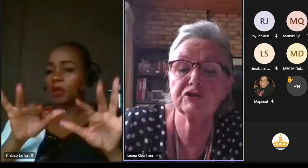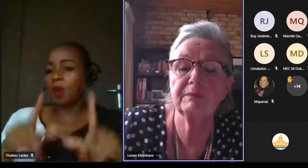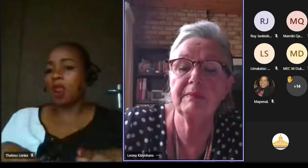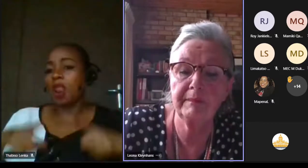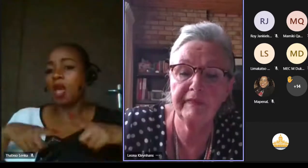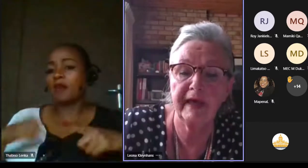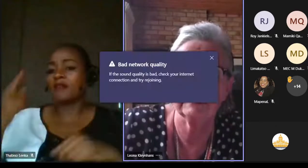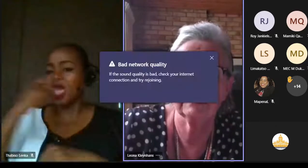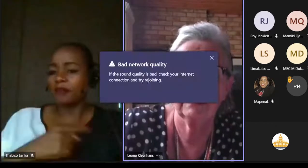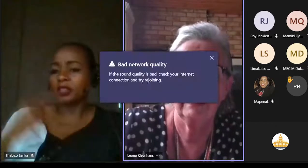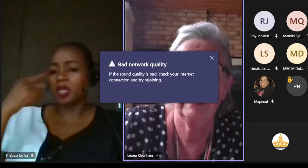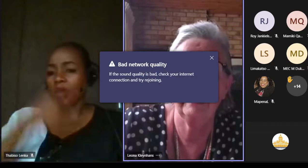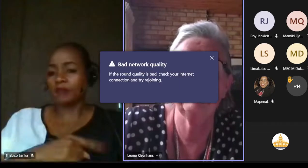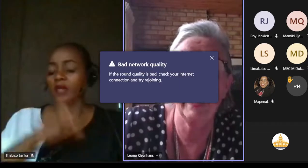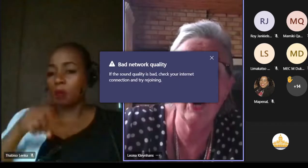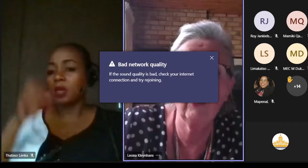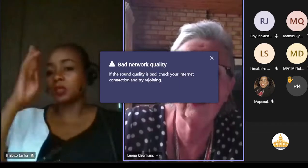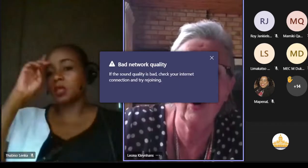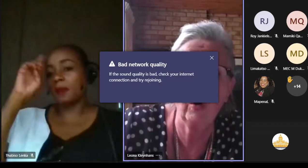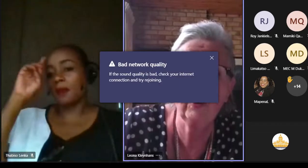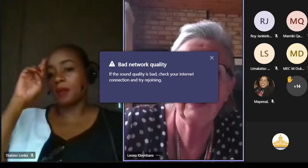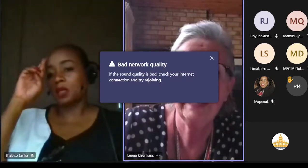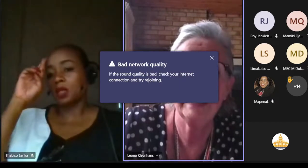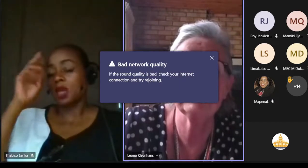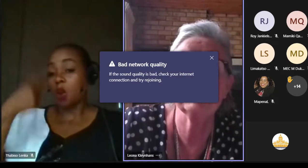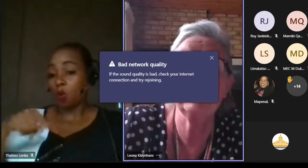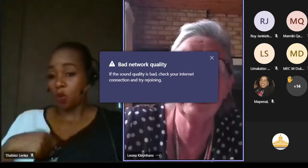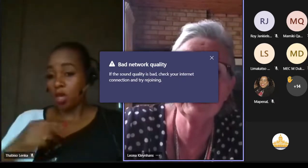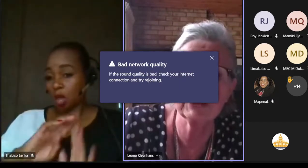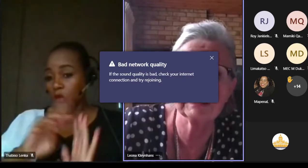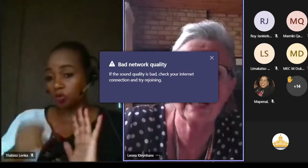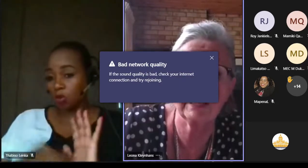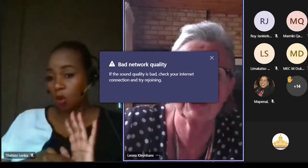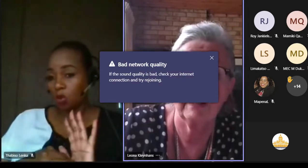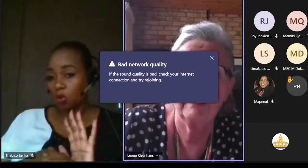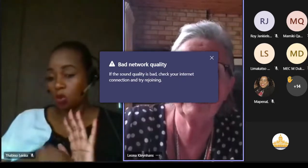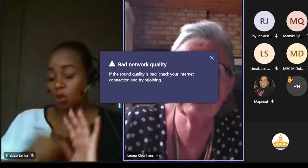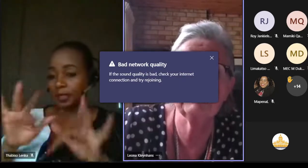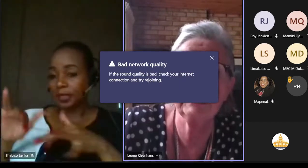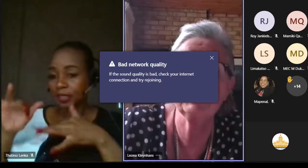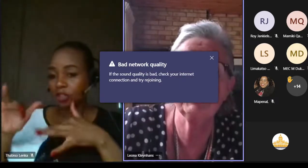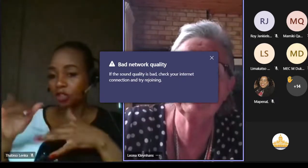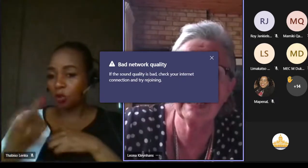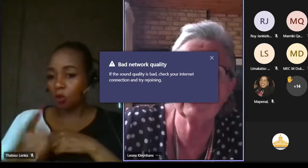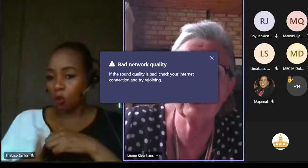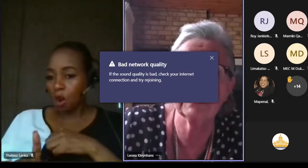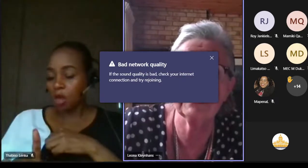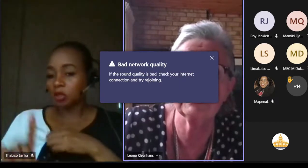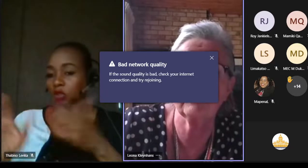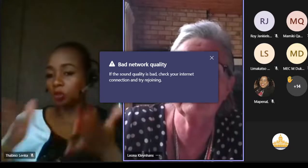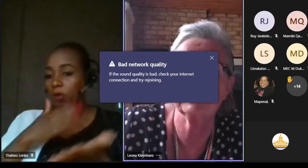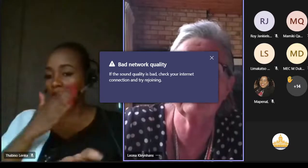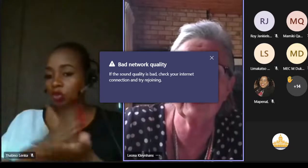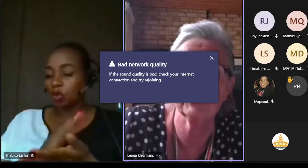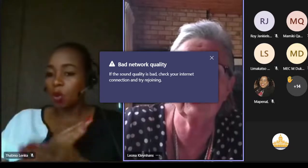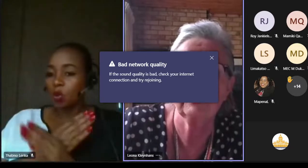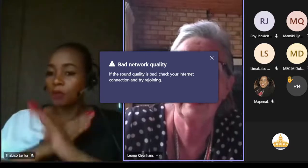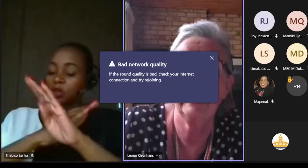day. We must remember that. And our role as the legislature must be to protect residents